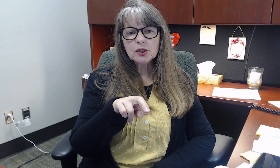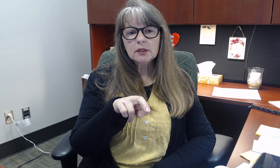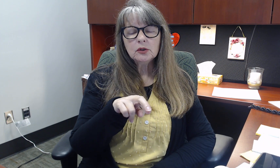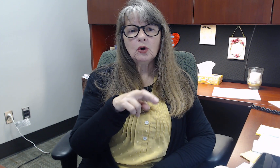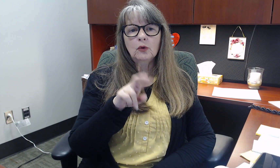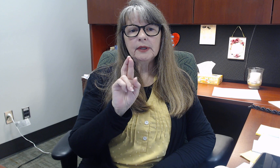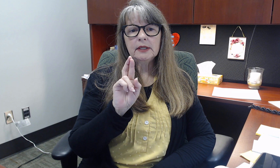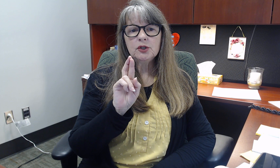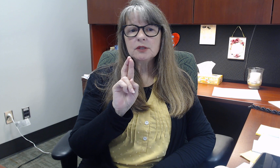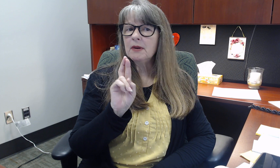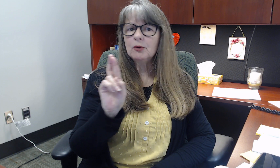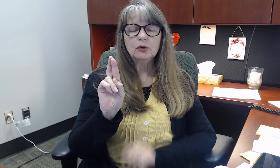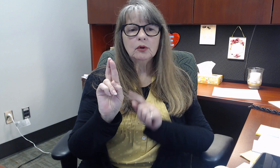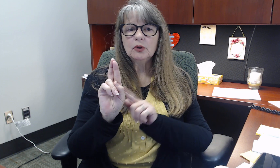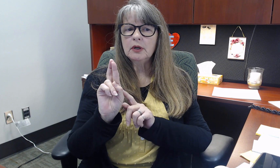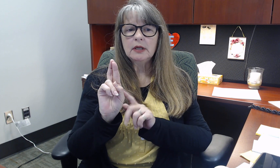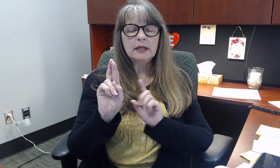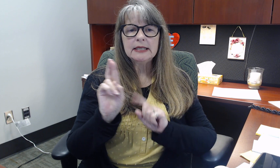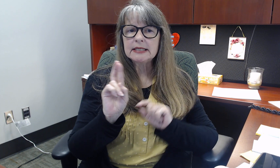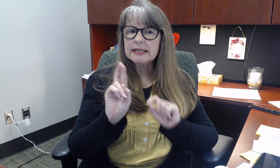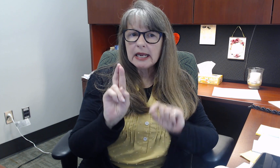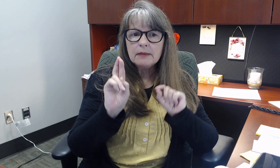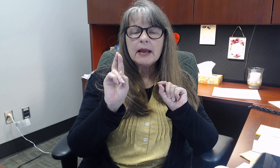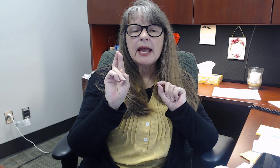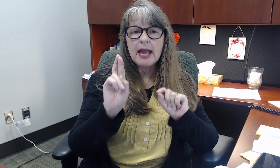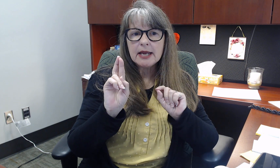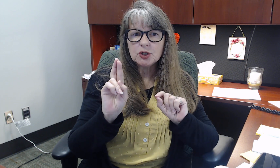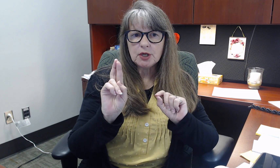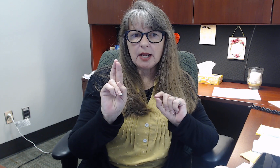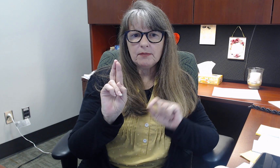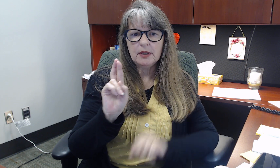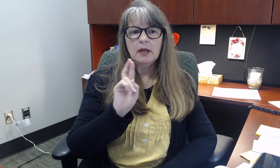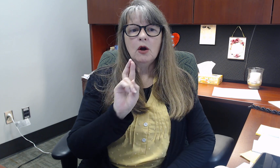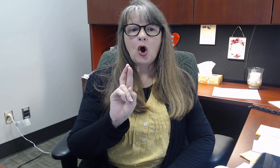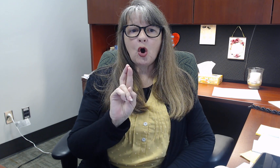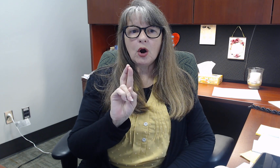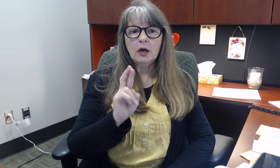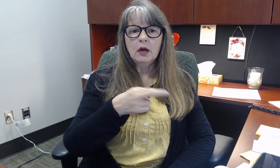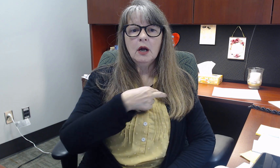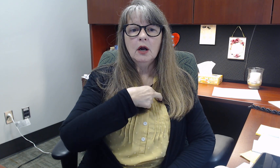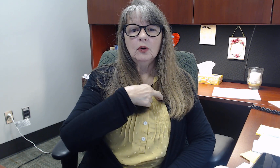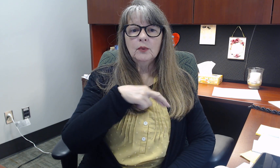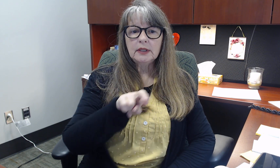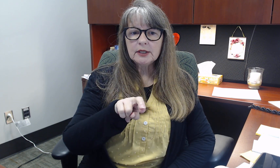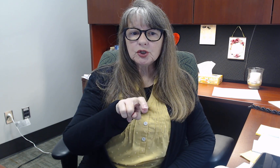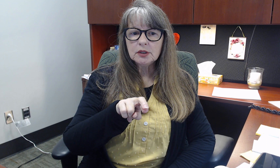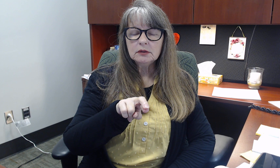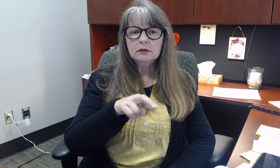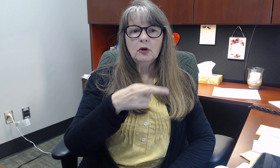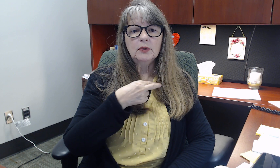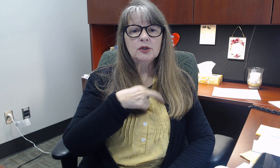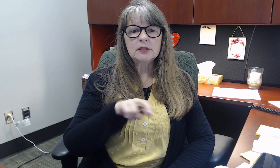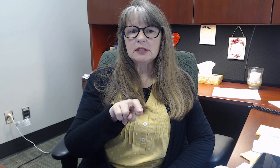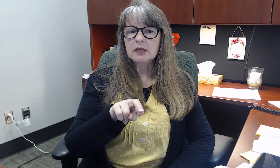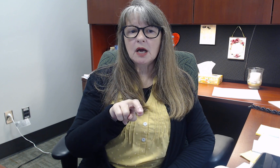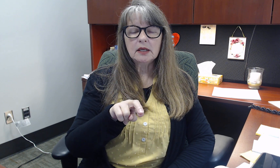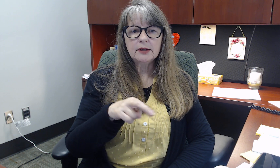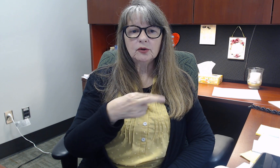Religion or religious. Remember, it's the same hand shape. R. Religion, religious. It's not like you